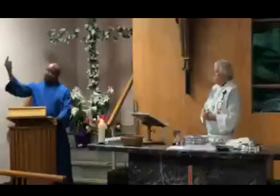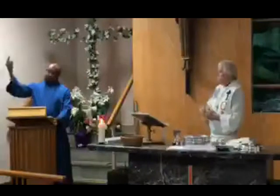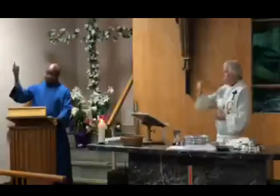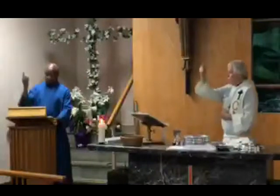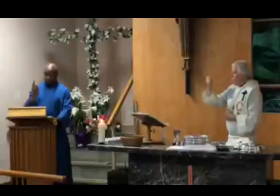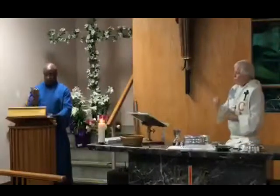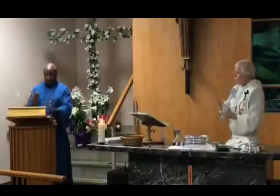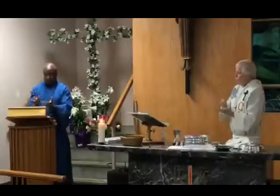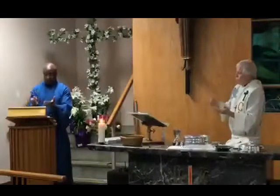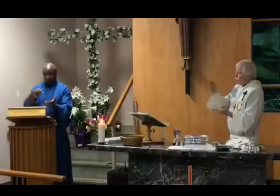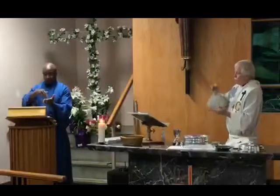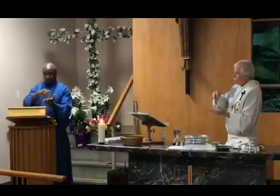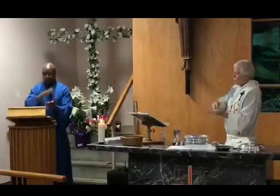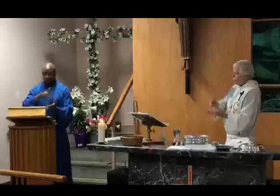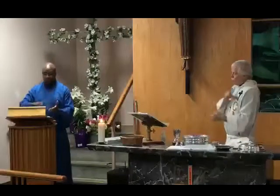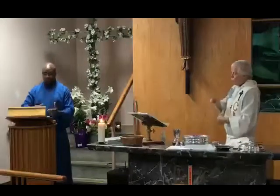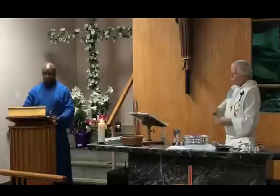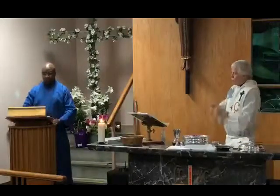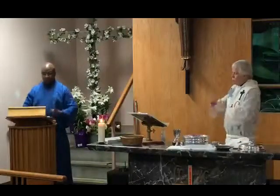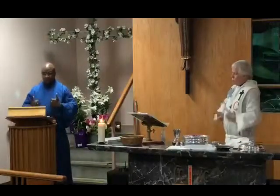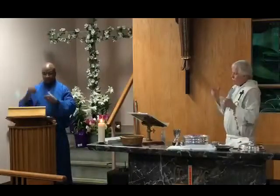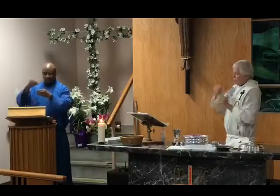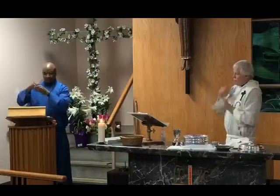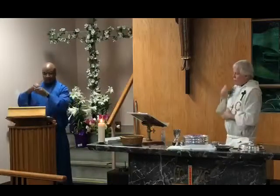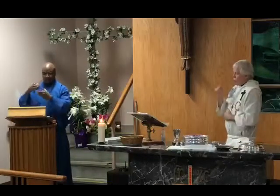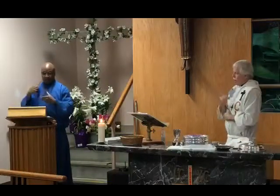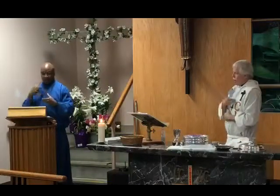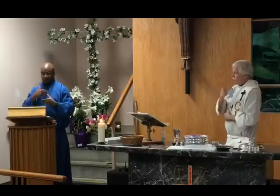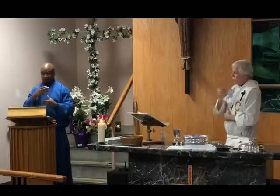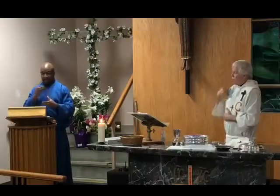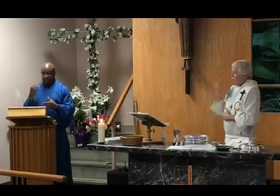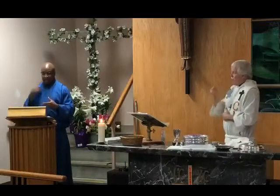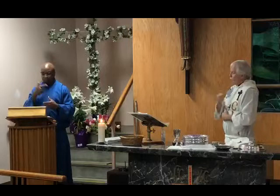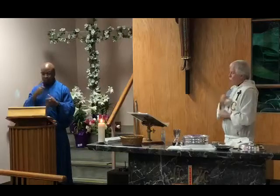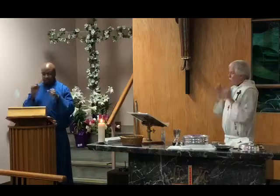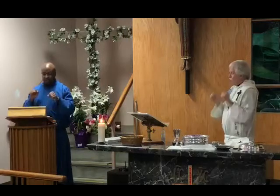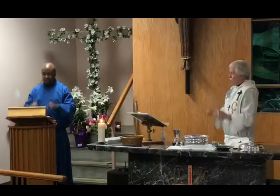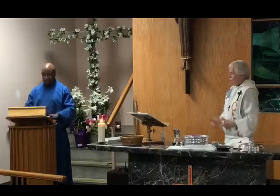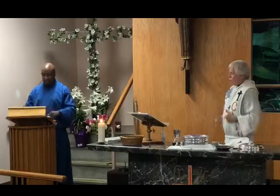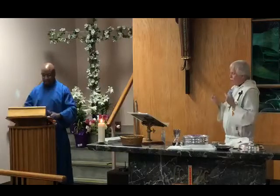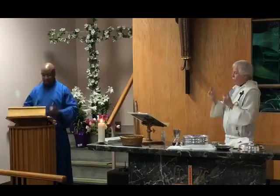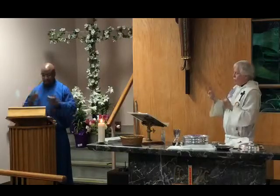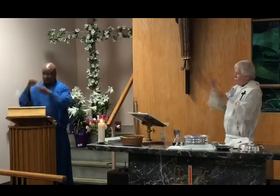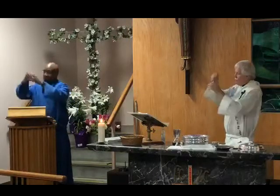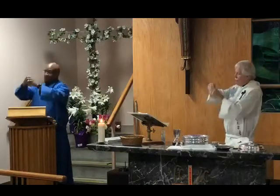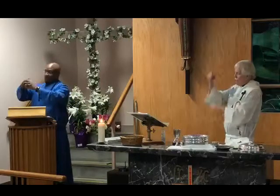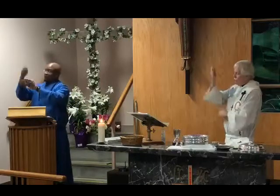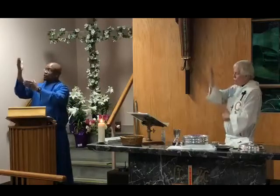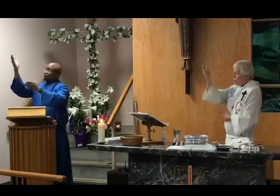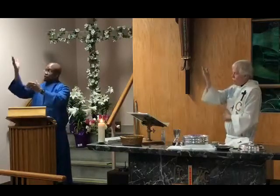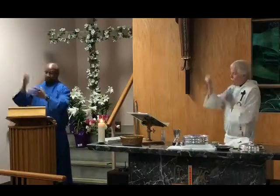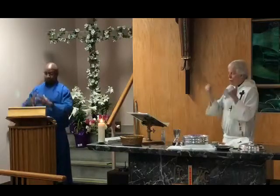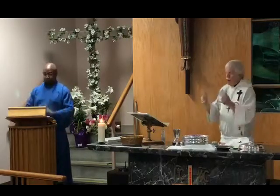kingdom. Come, risen Lord, live in us, and we can live